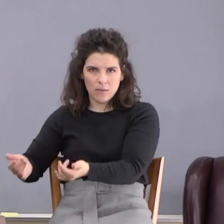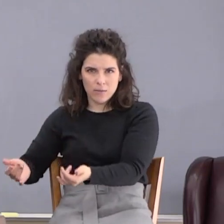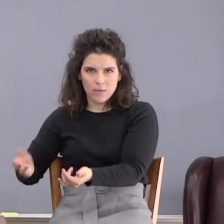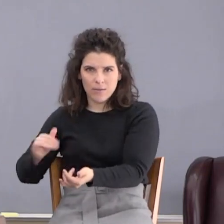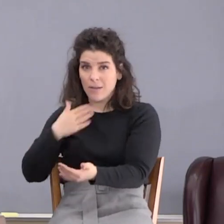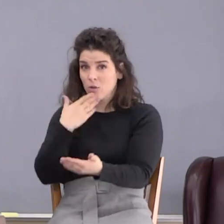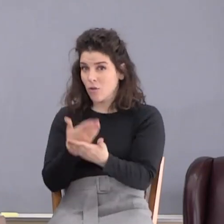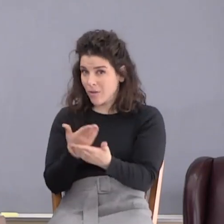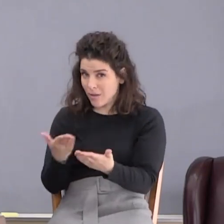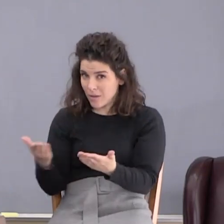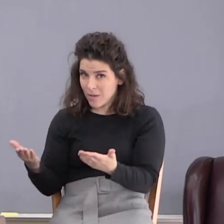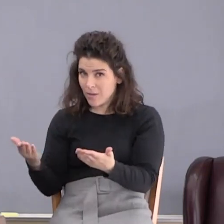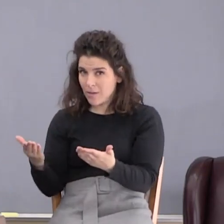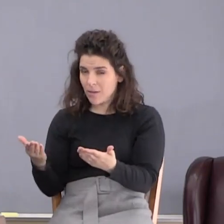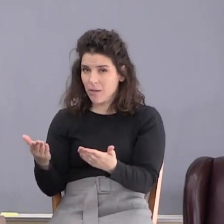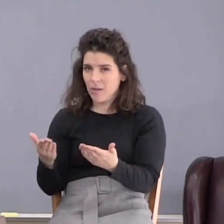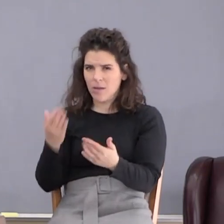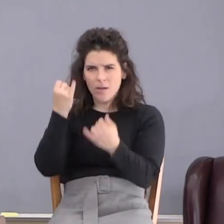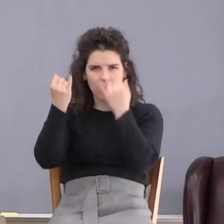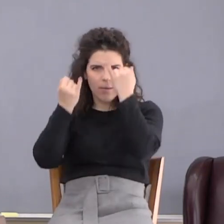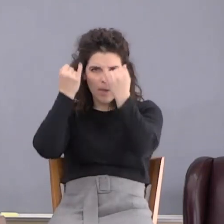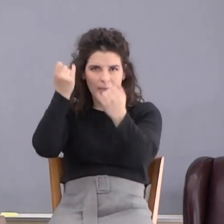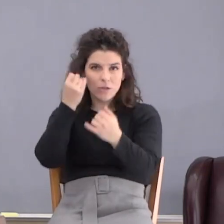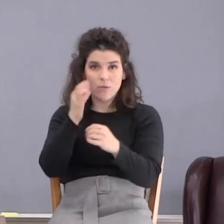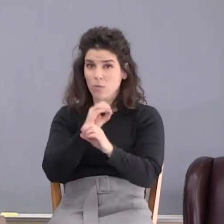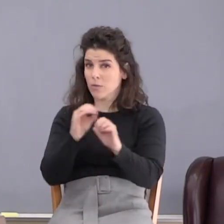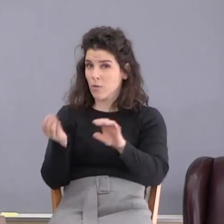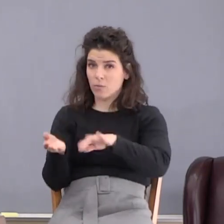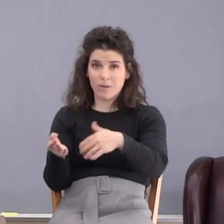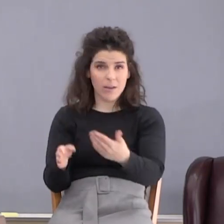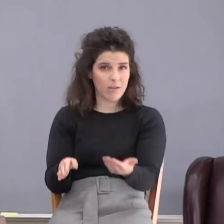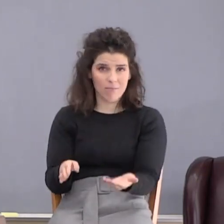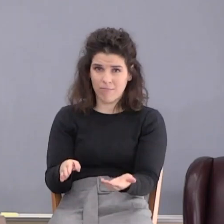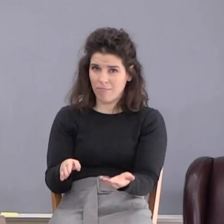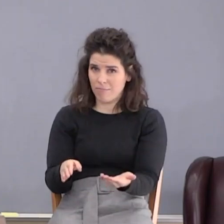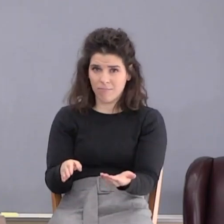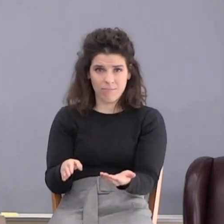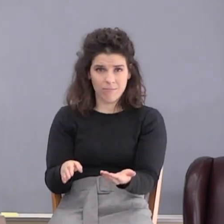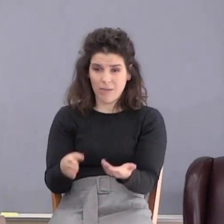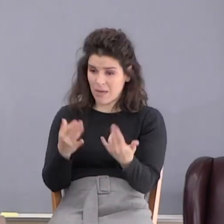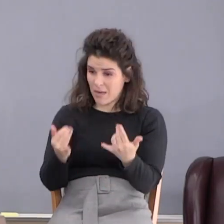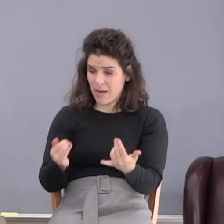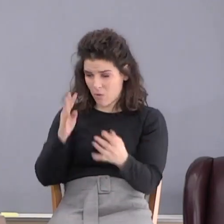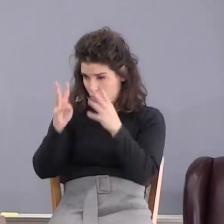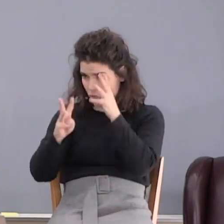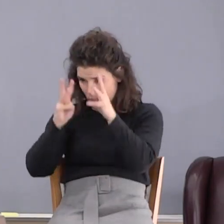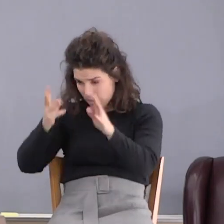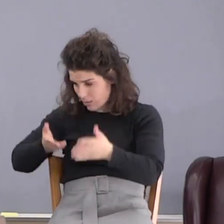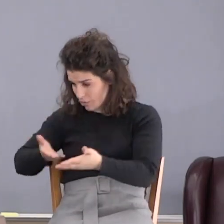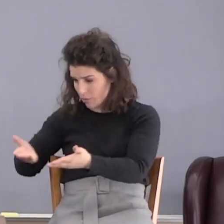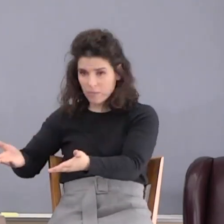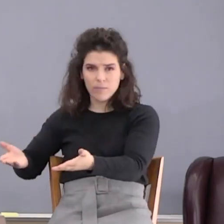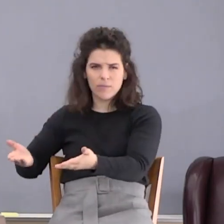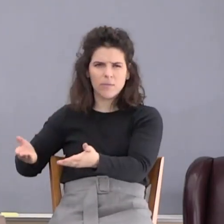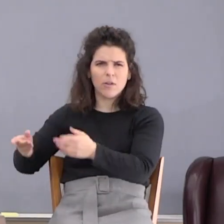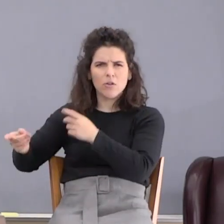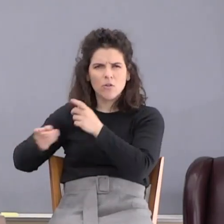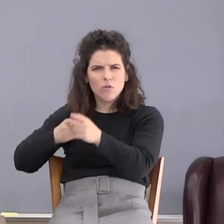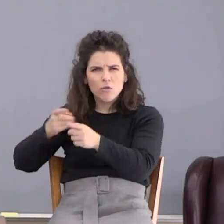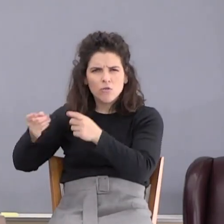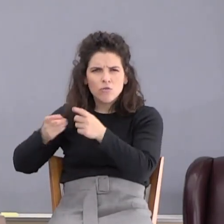that a good thing? Imagine if there was no death, and now the creation is under